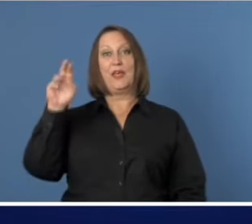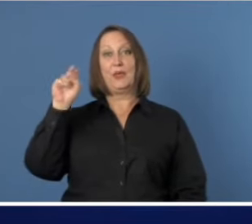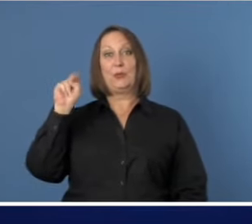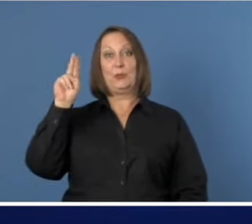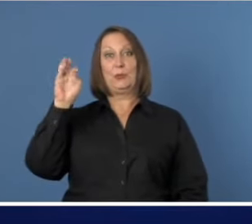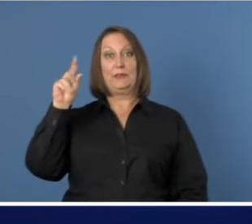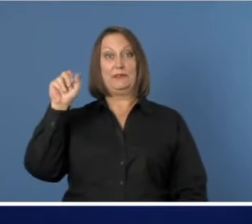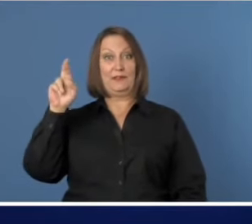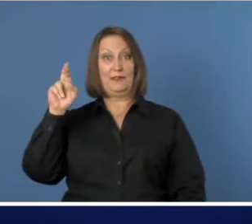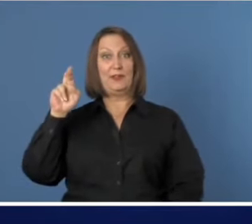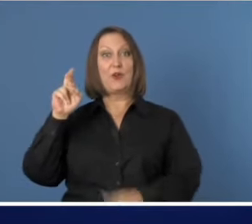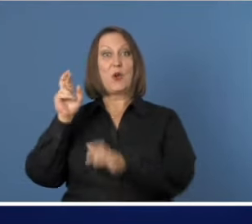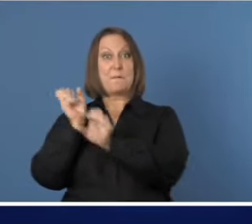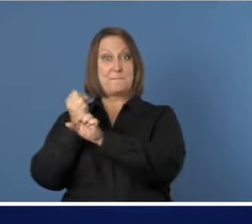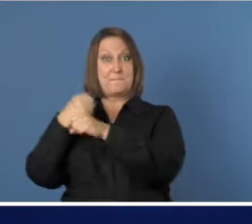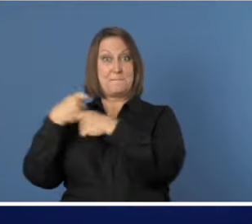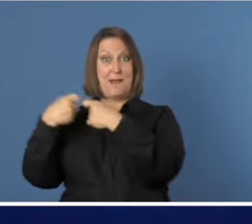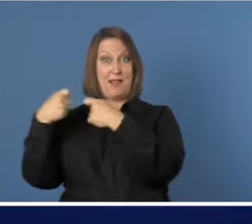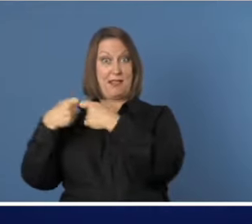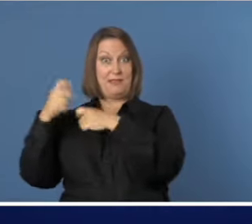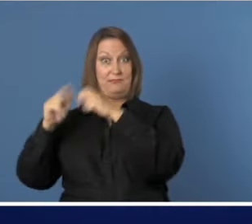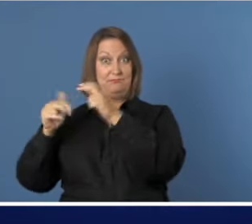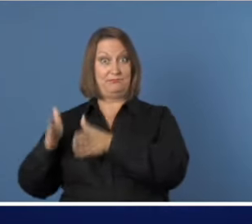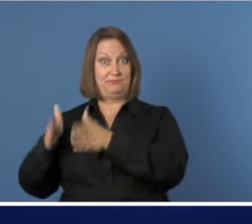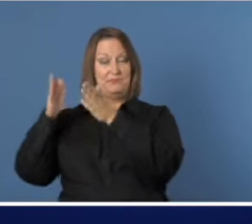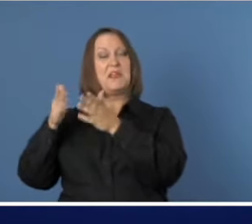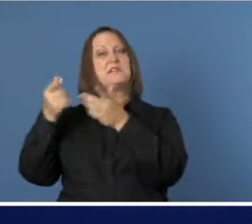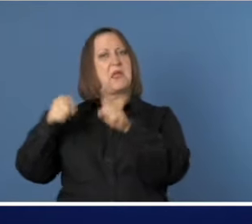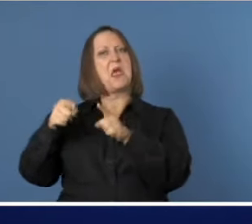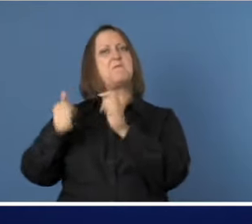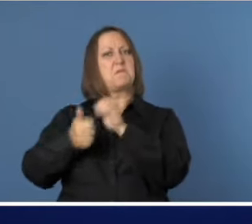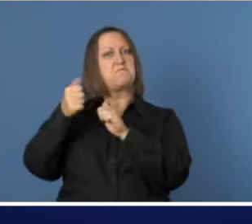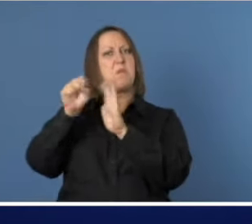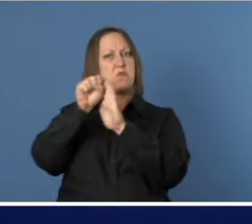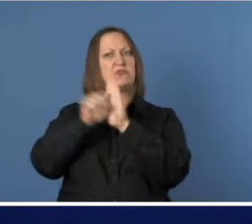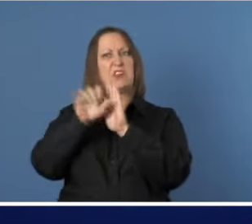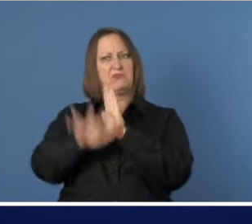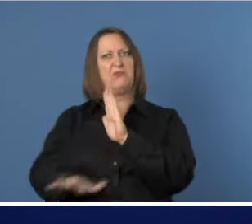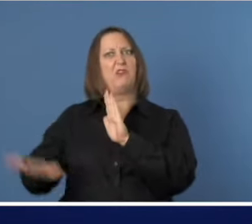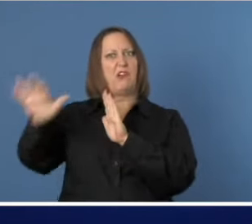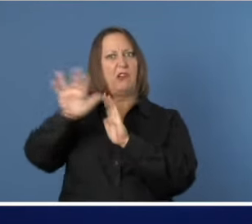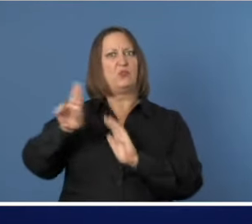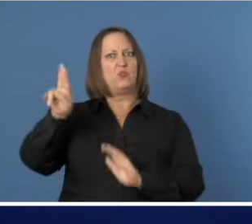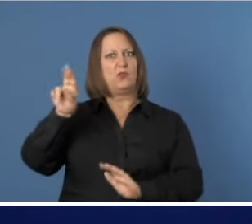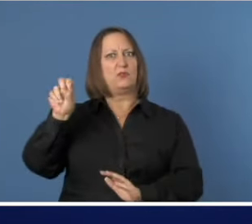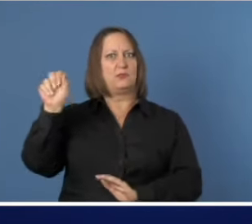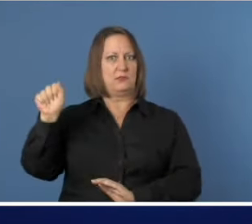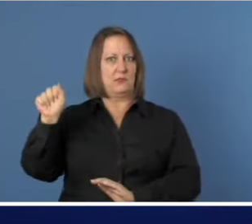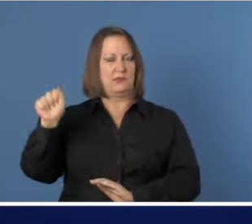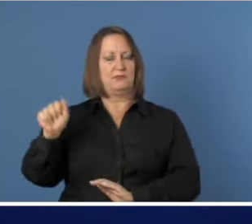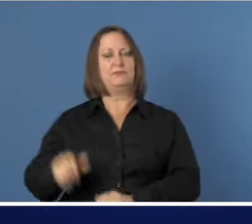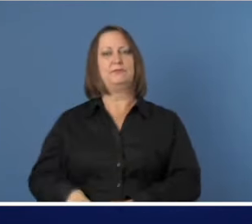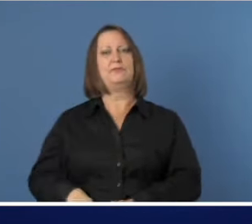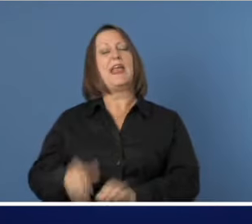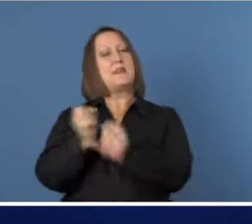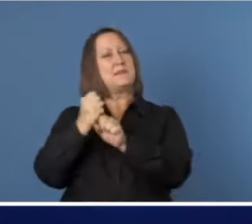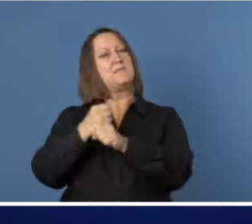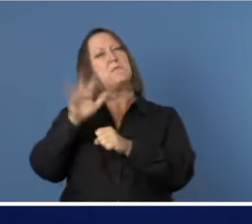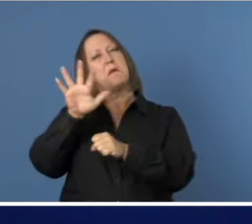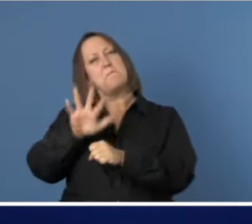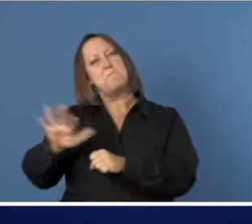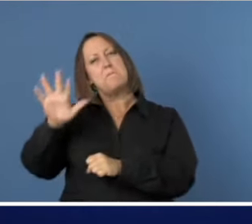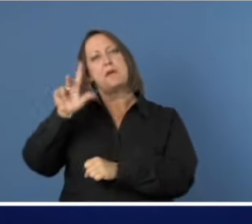Nuclear power plants operate in most states in the country and produce about 20% of the nation's power.